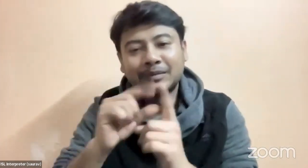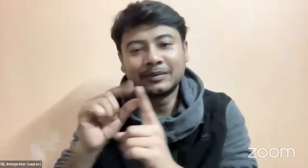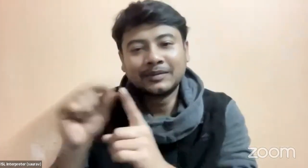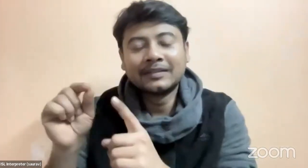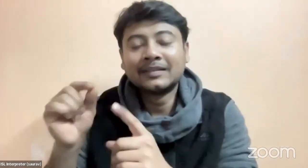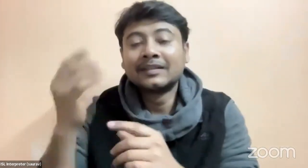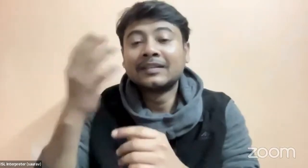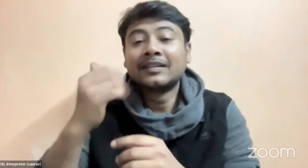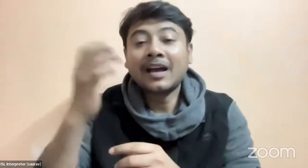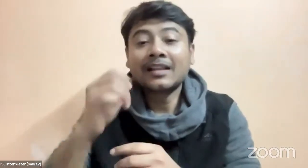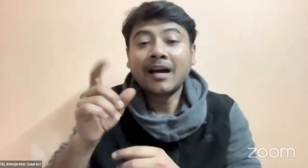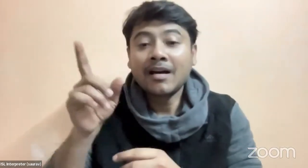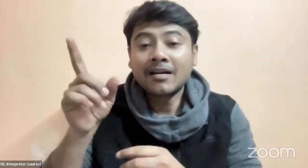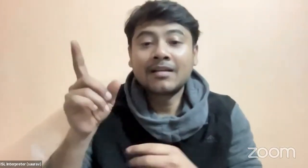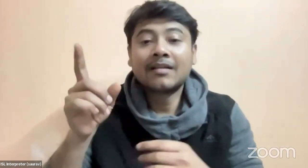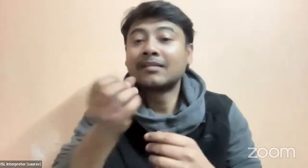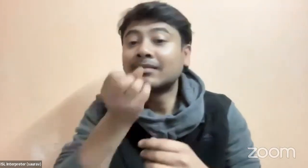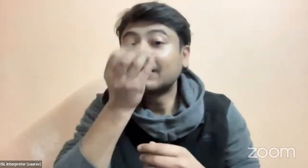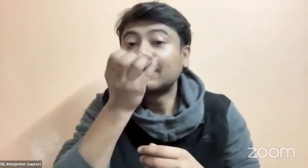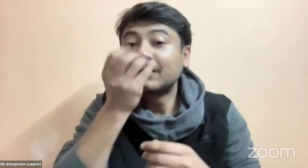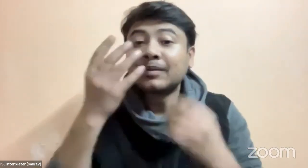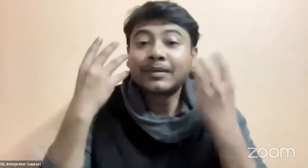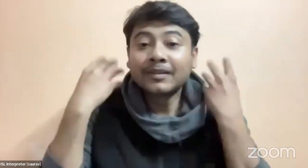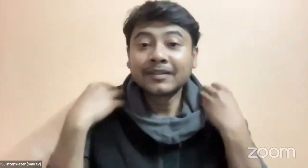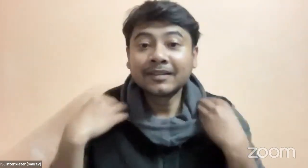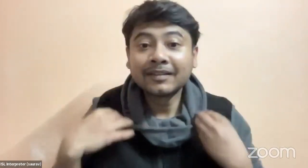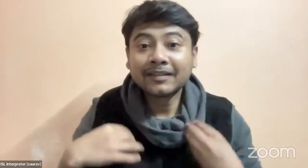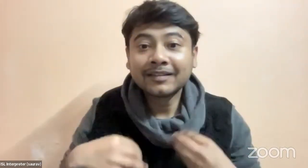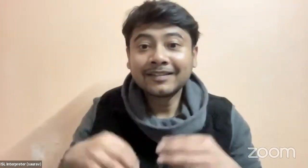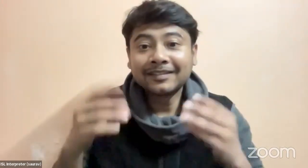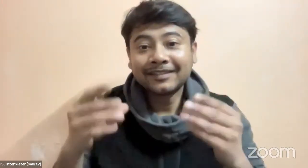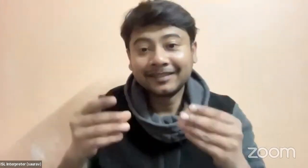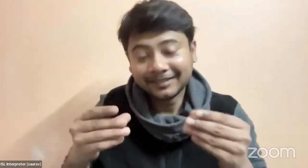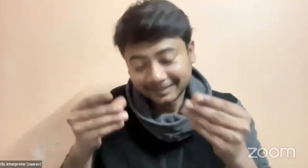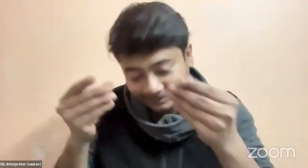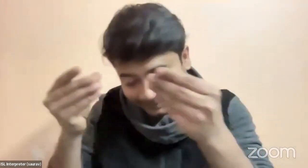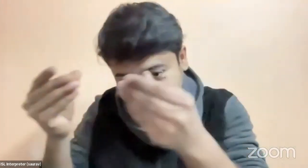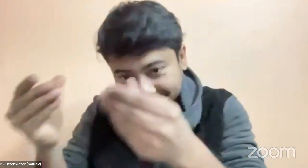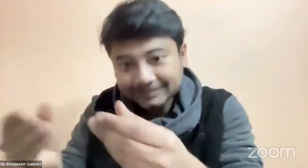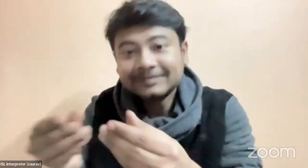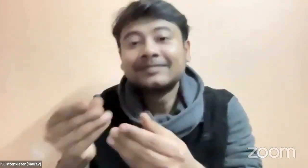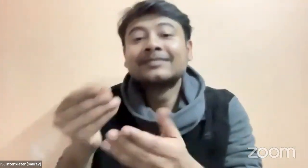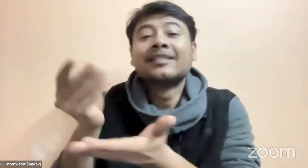He performed arati of Narad Muni.